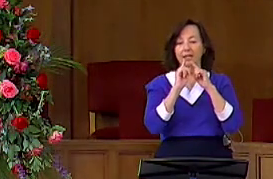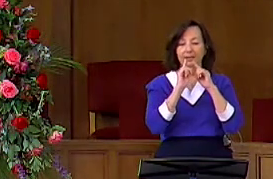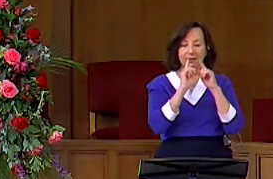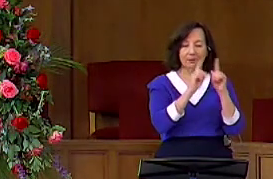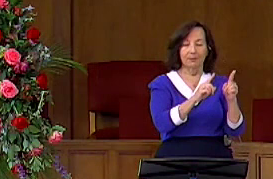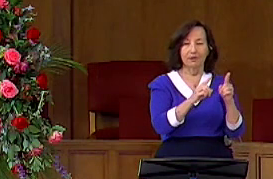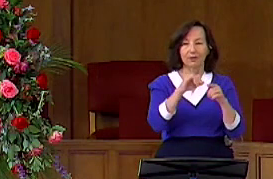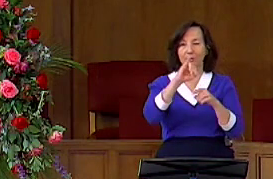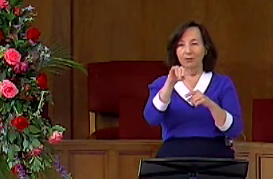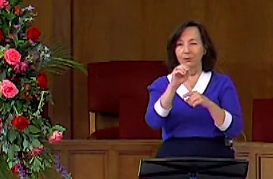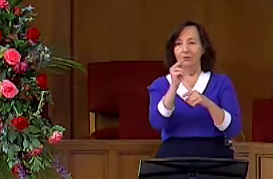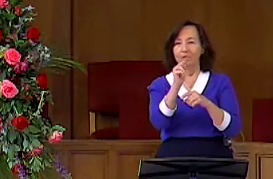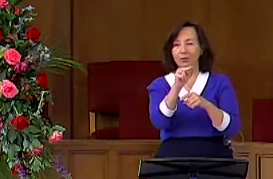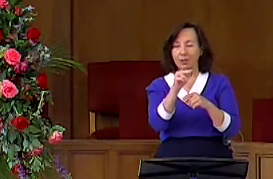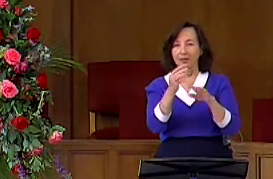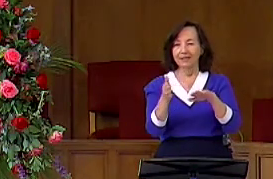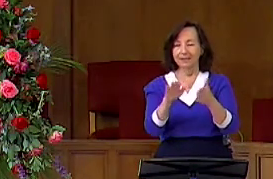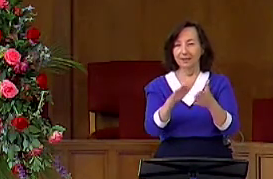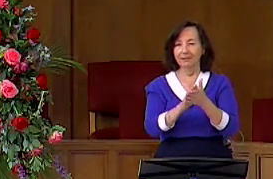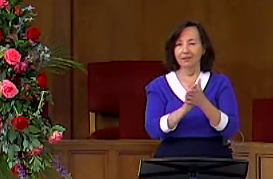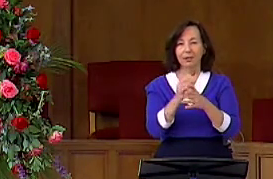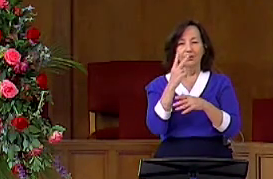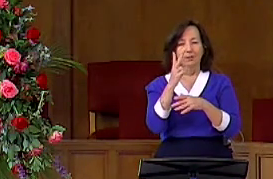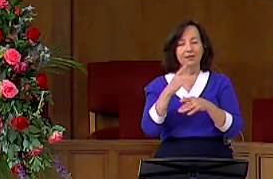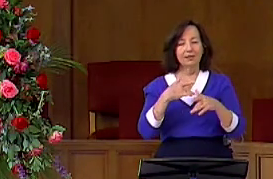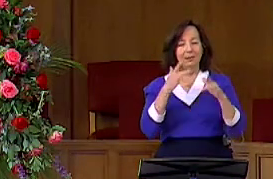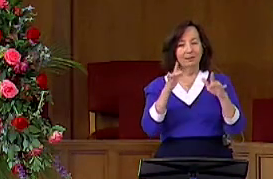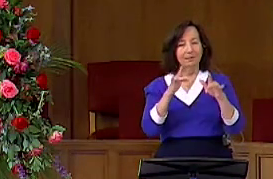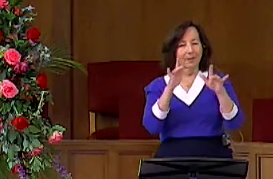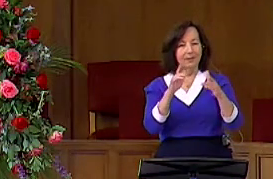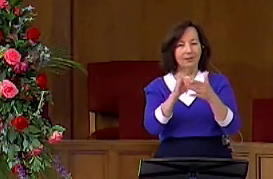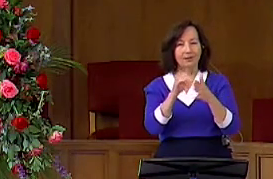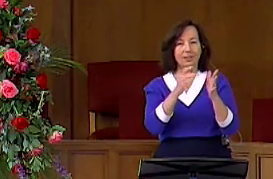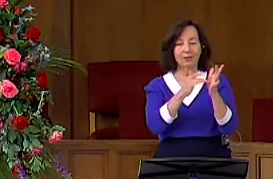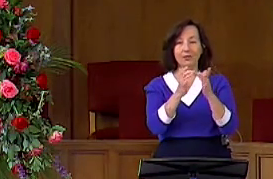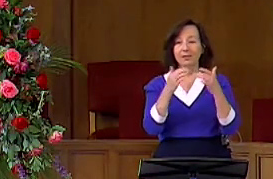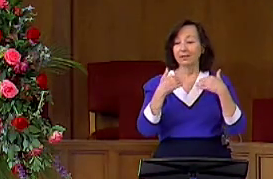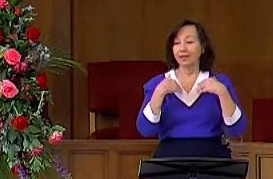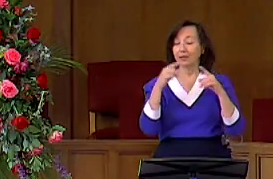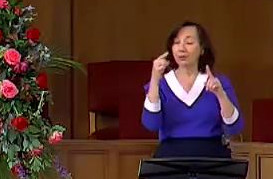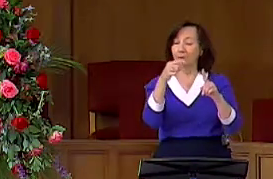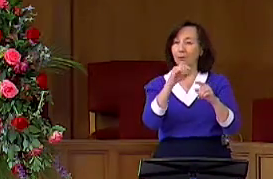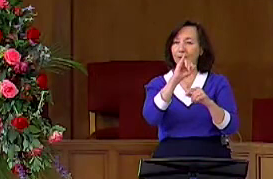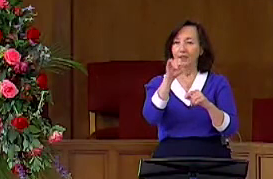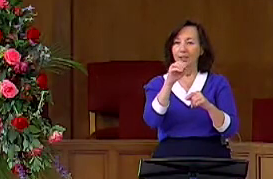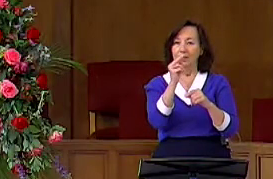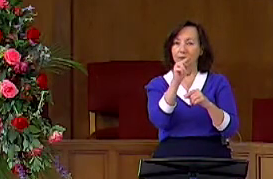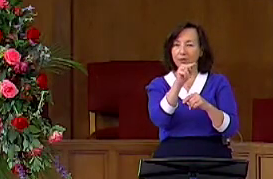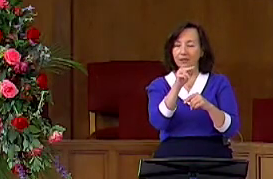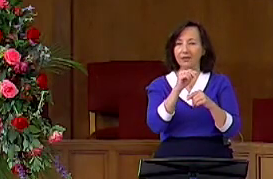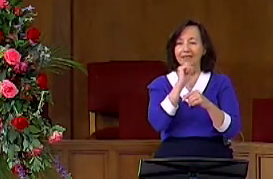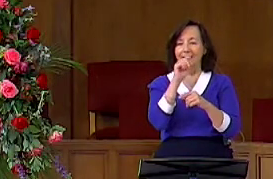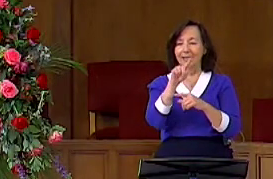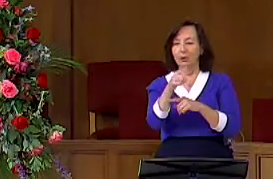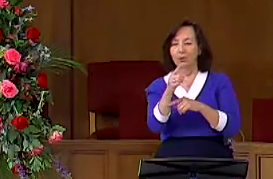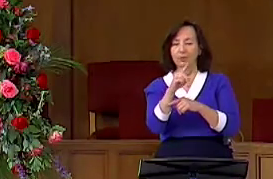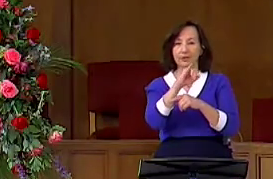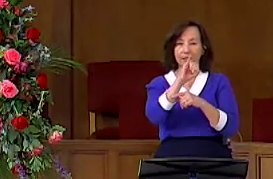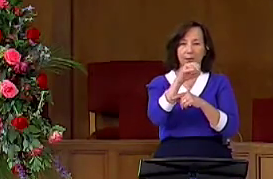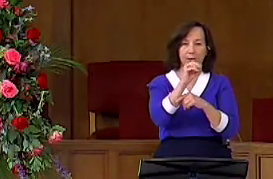death. You see, the compassion that Jesus had toward John was not just towards John,